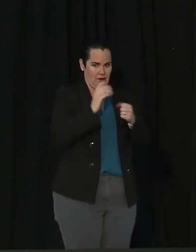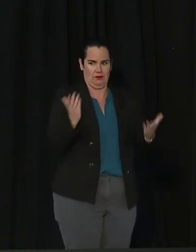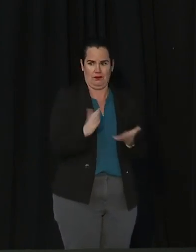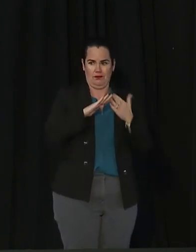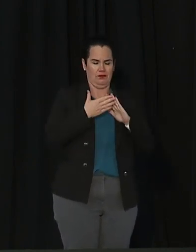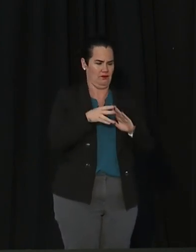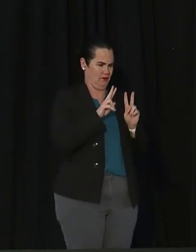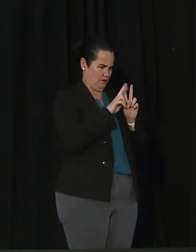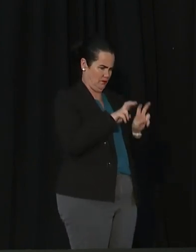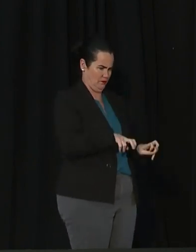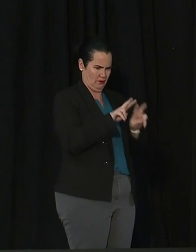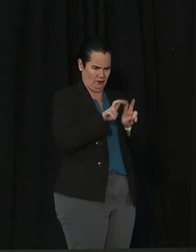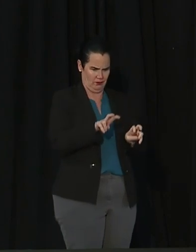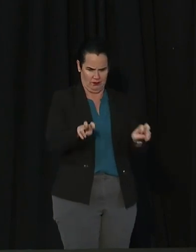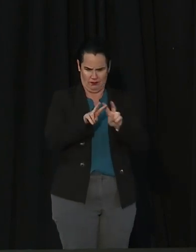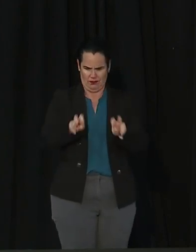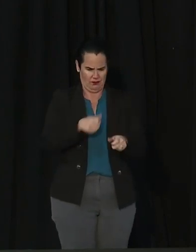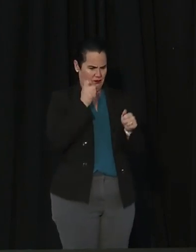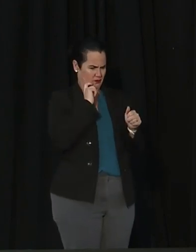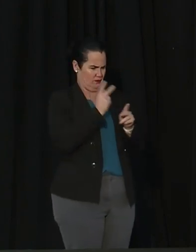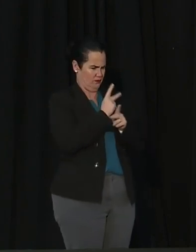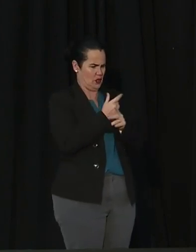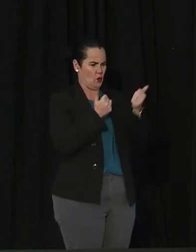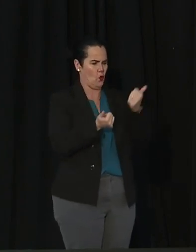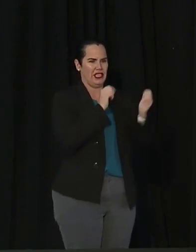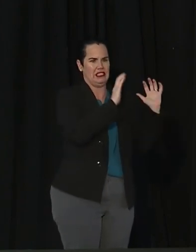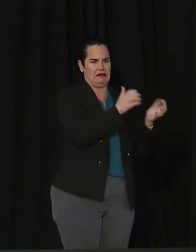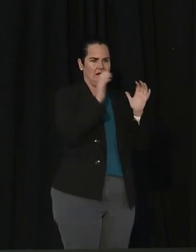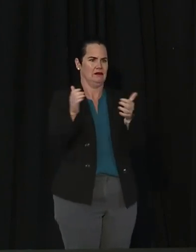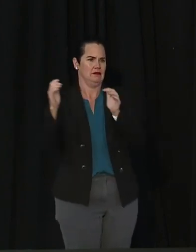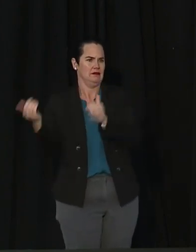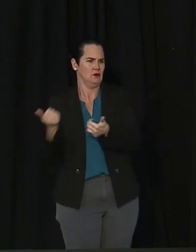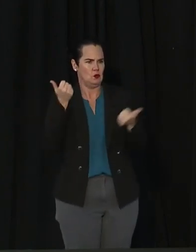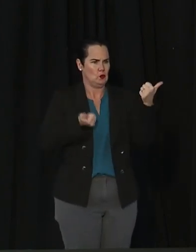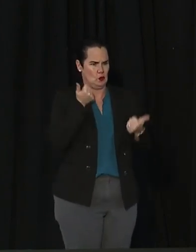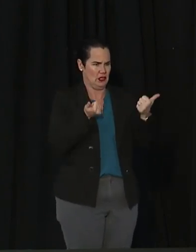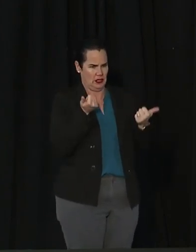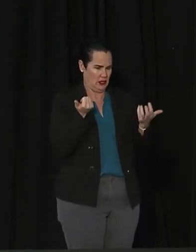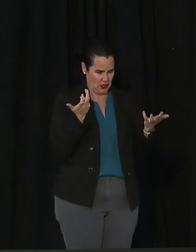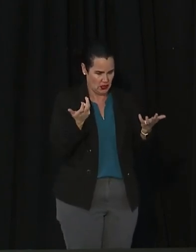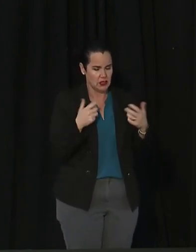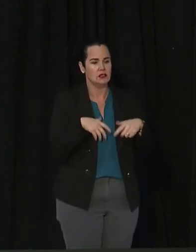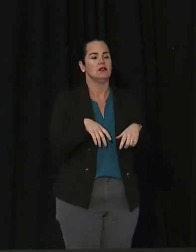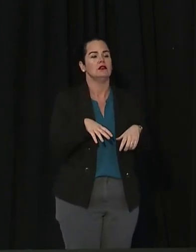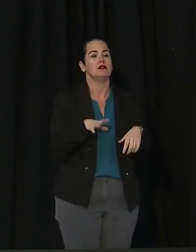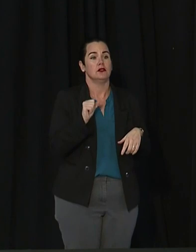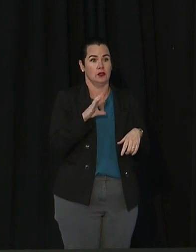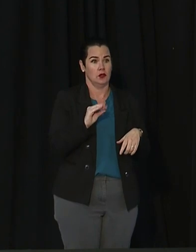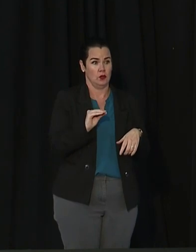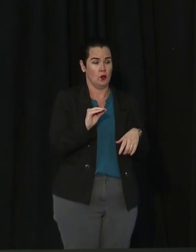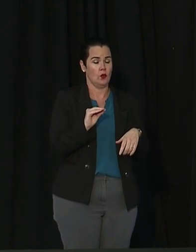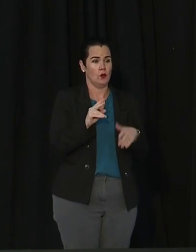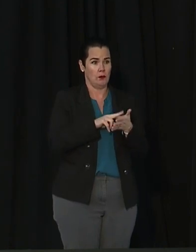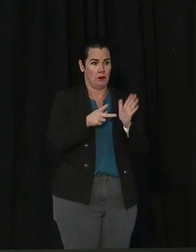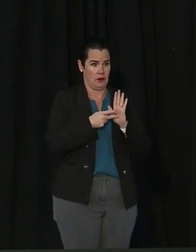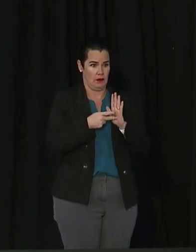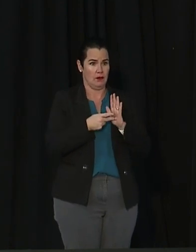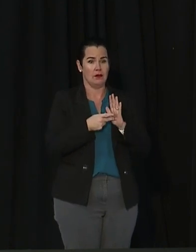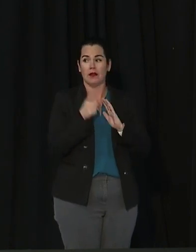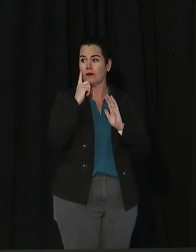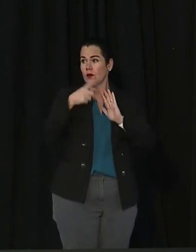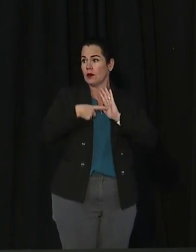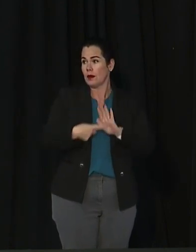determine what category that the mayor laid out last night an employee or group of employees fit in. So you have employees like Ms.